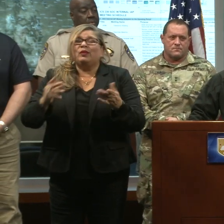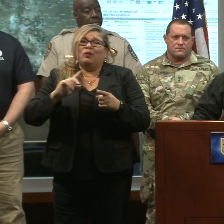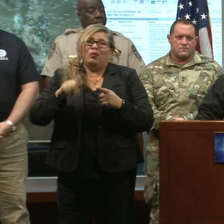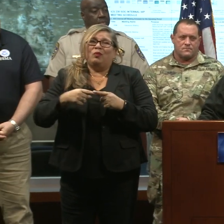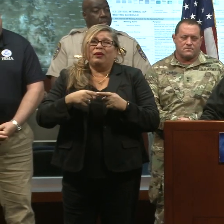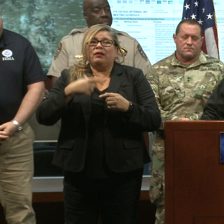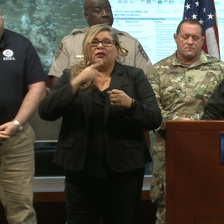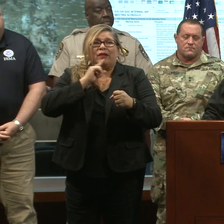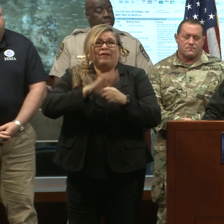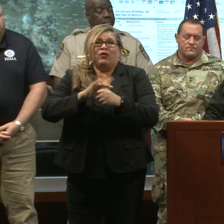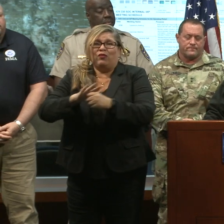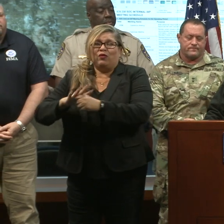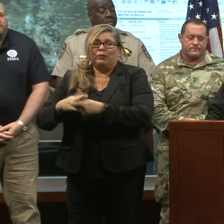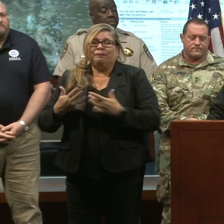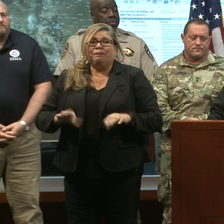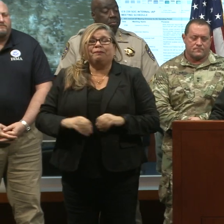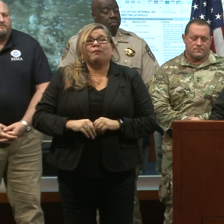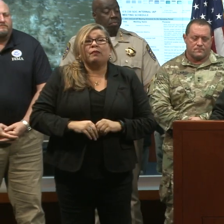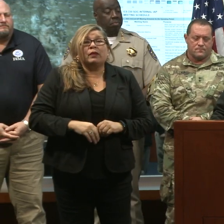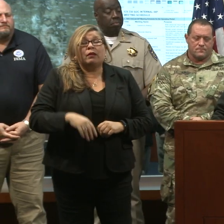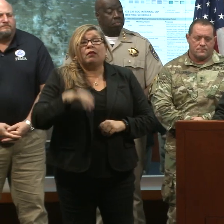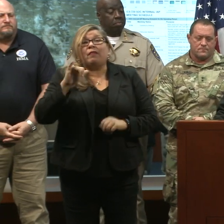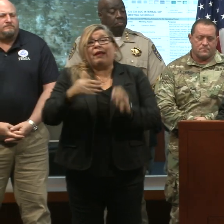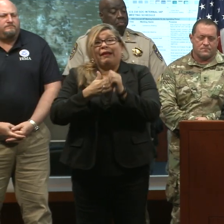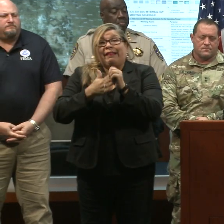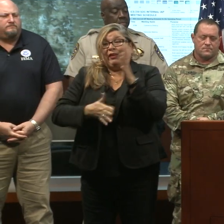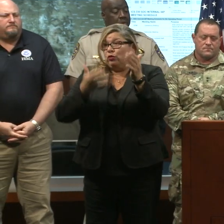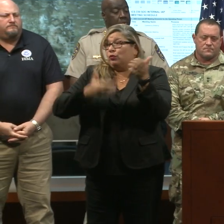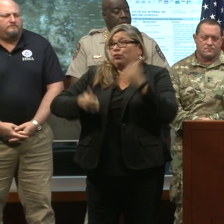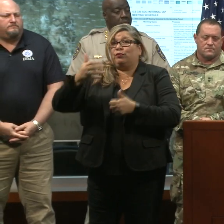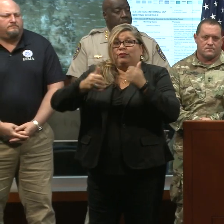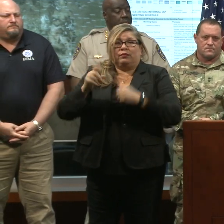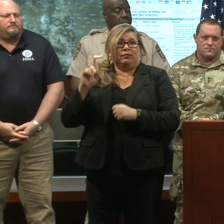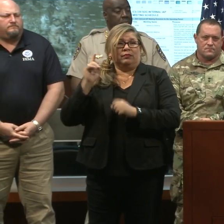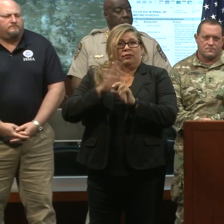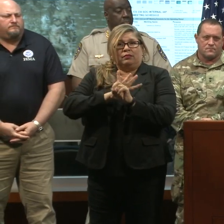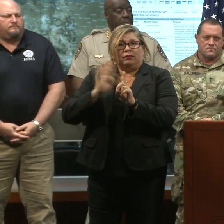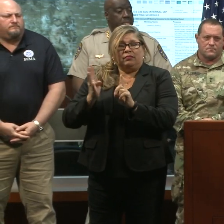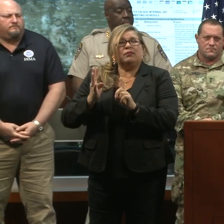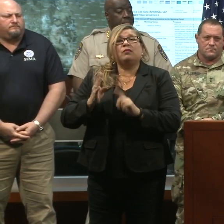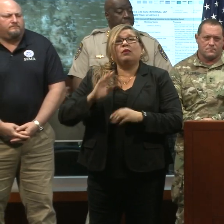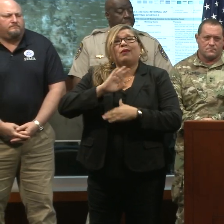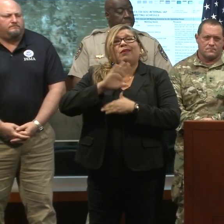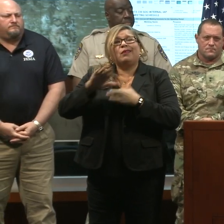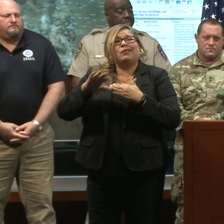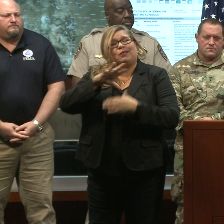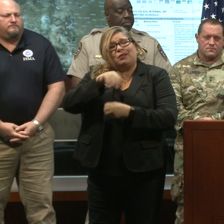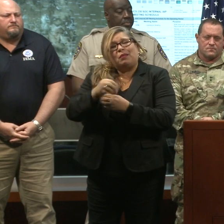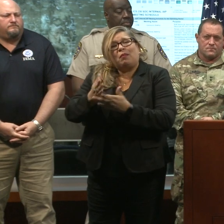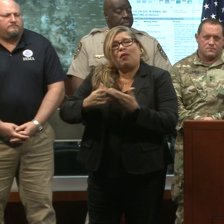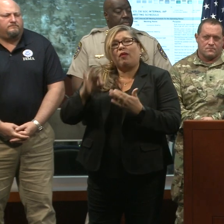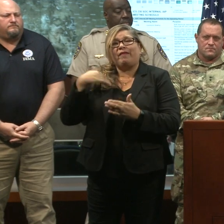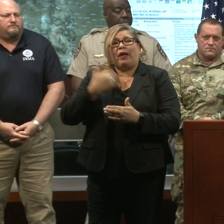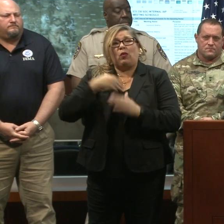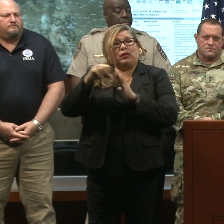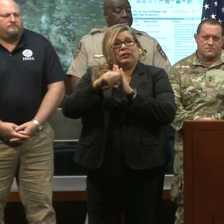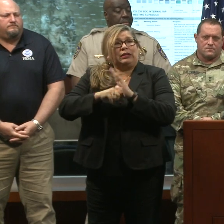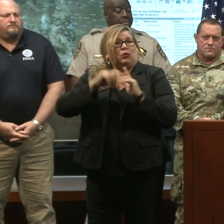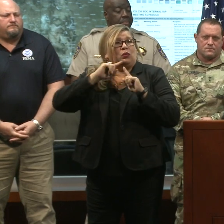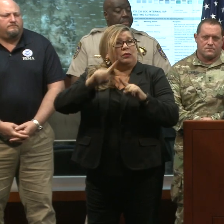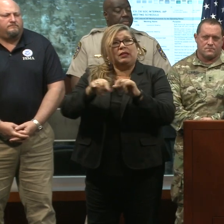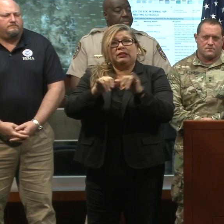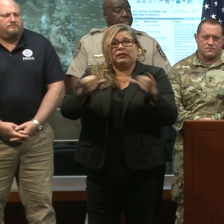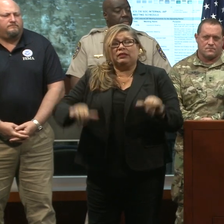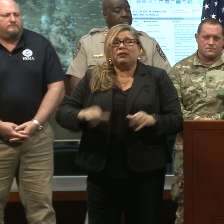gets confirmed. The leaders you see behind me here represent just part of our entire state's response system that is involved